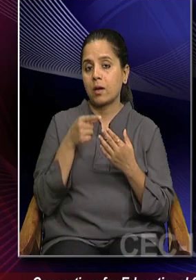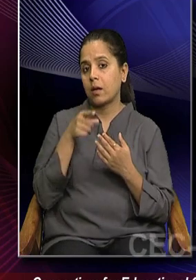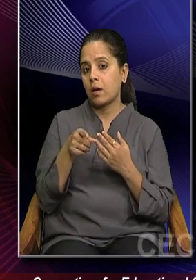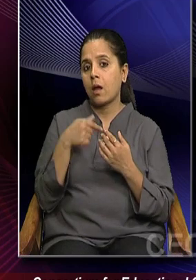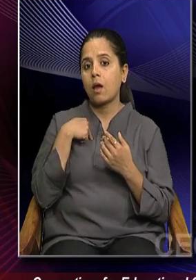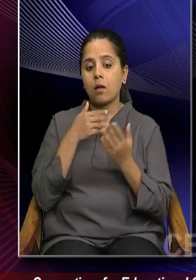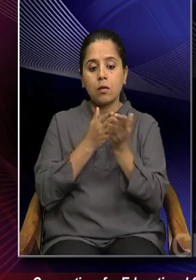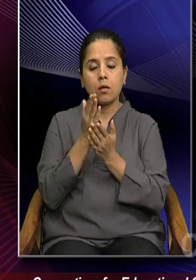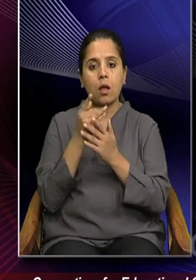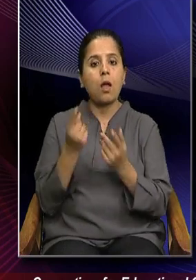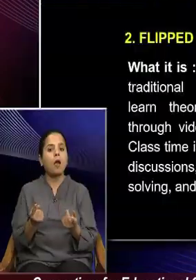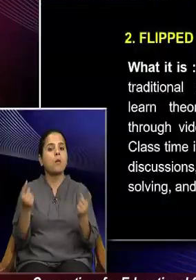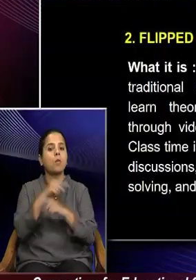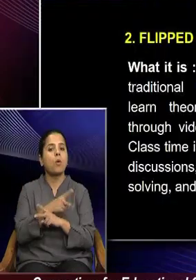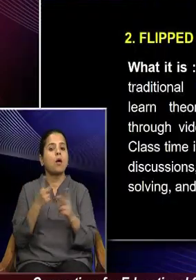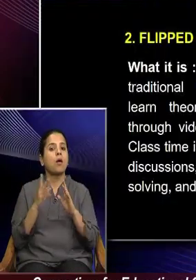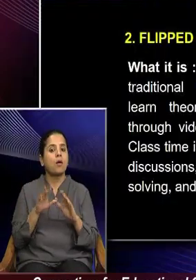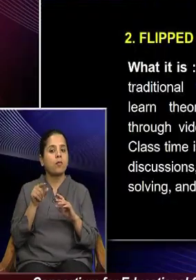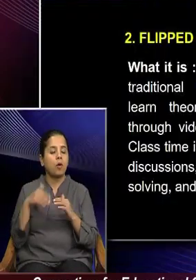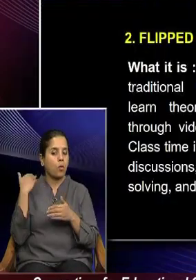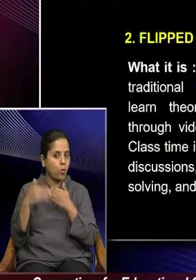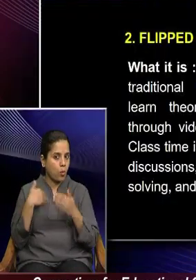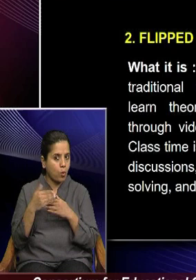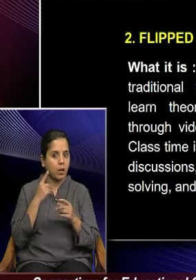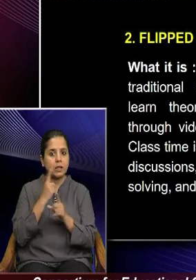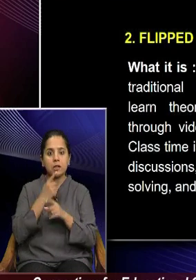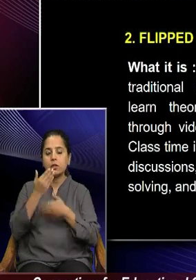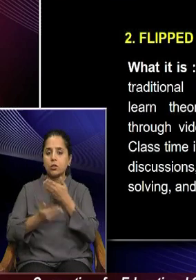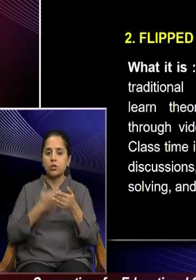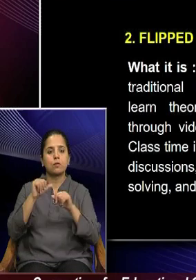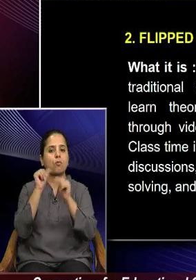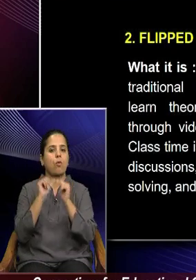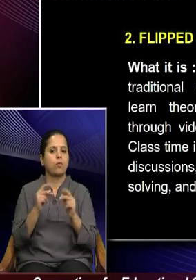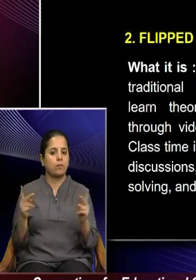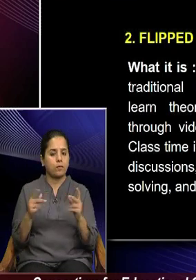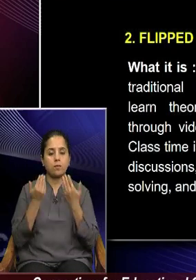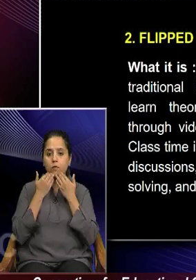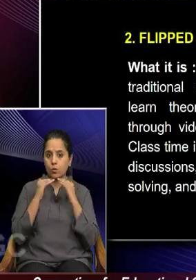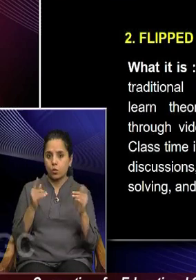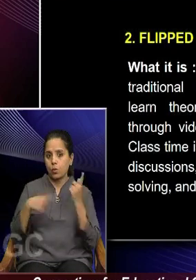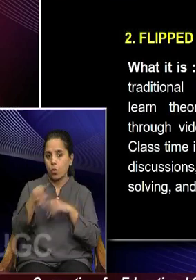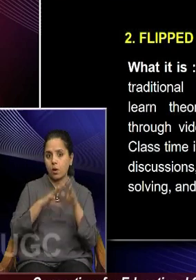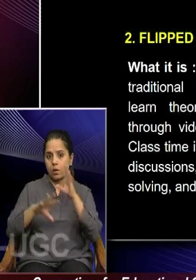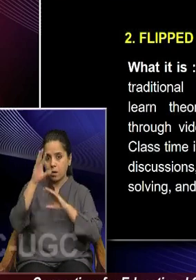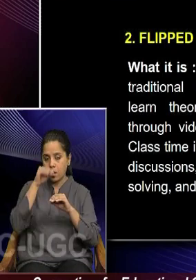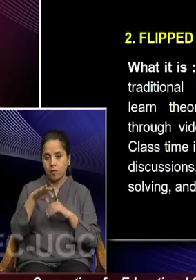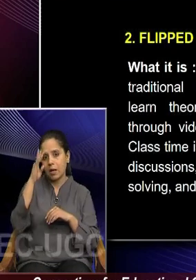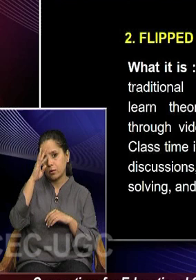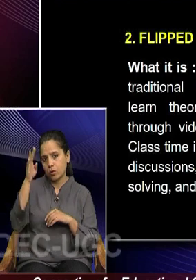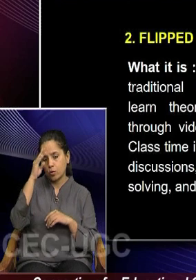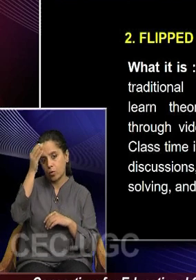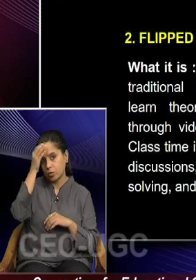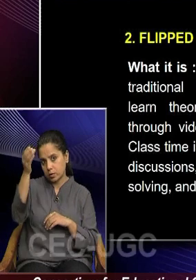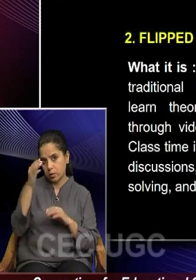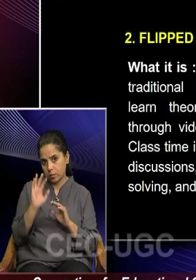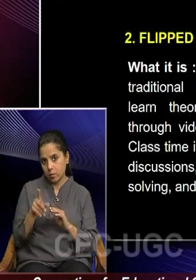approach reverses the traditional teaching model. The students learn theoretical